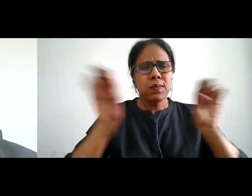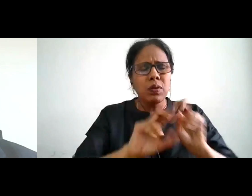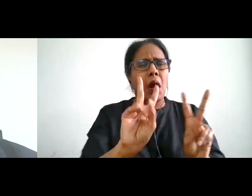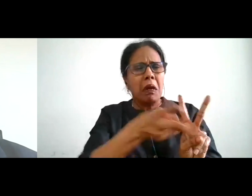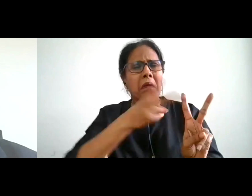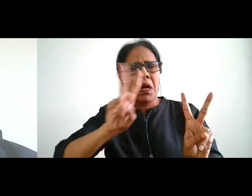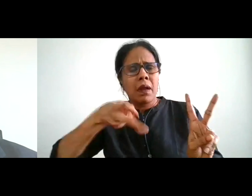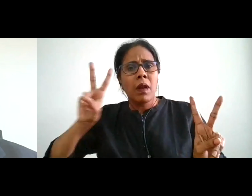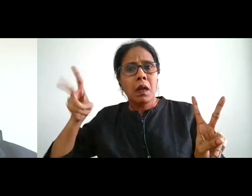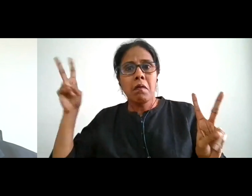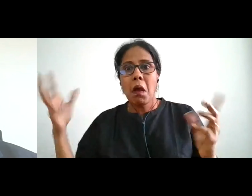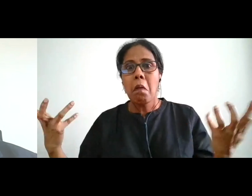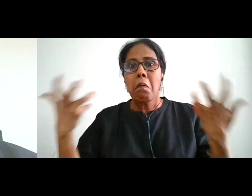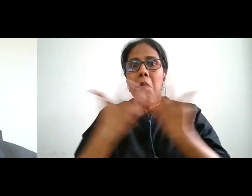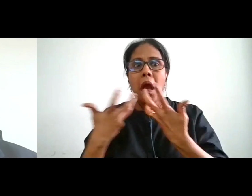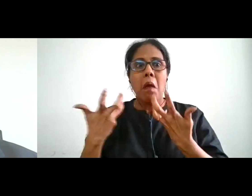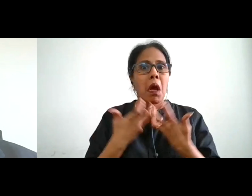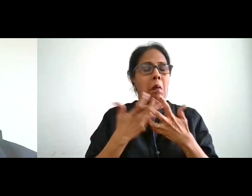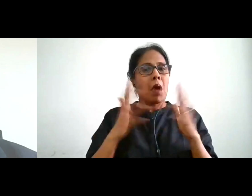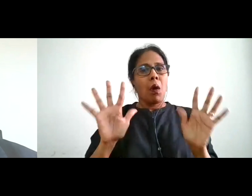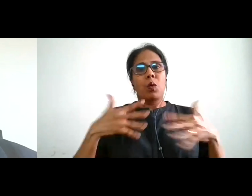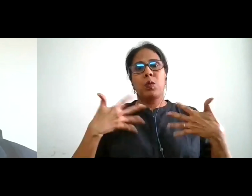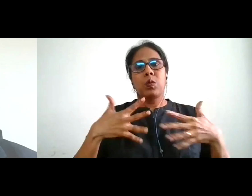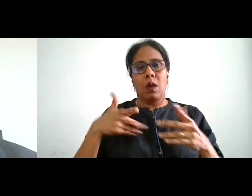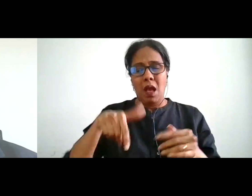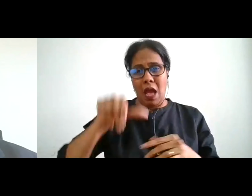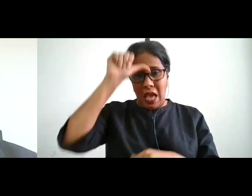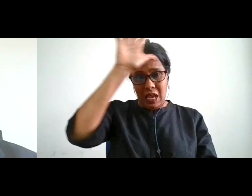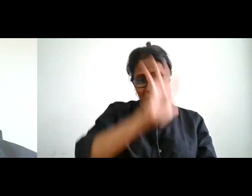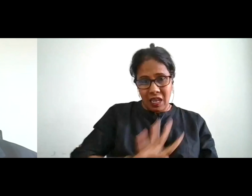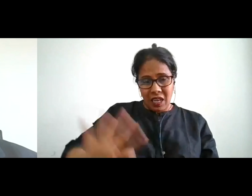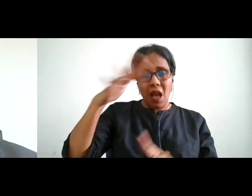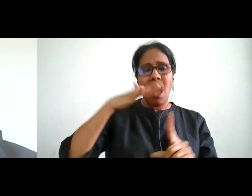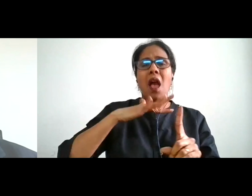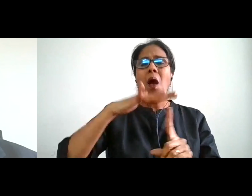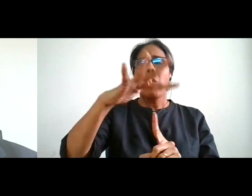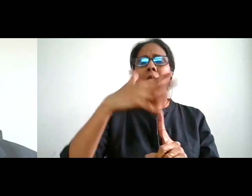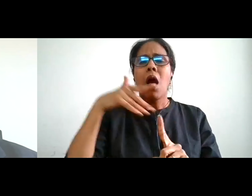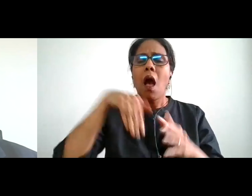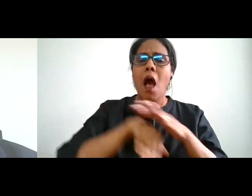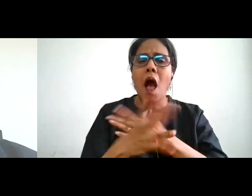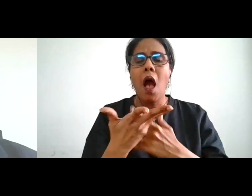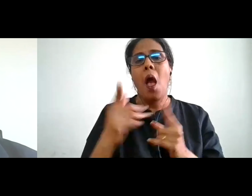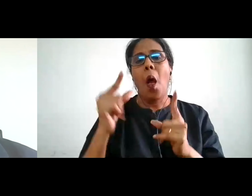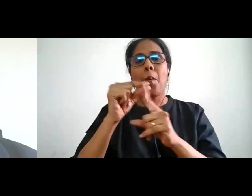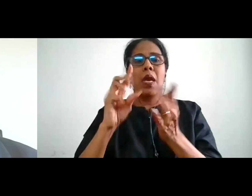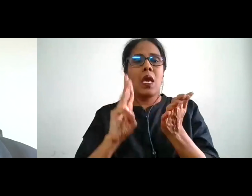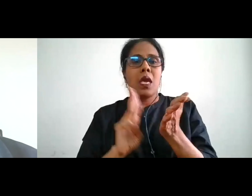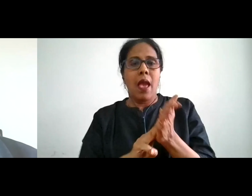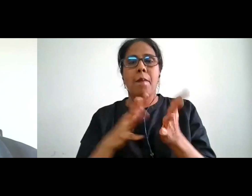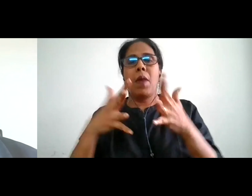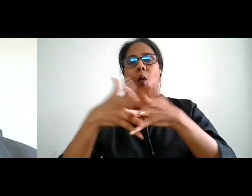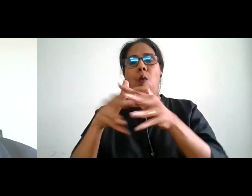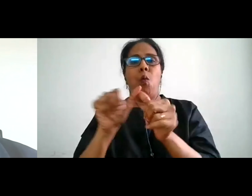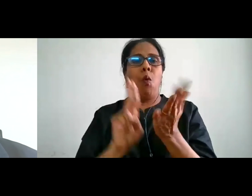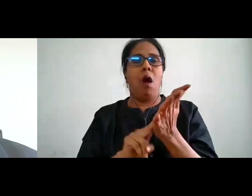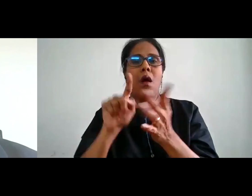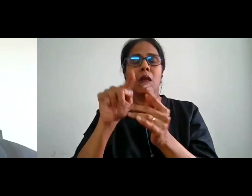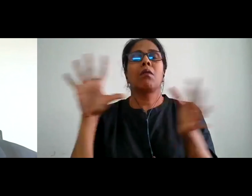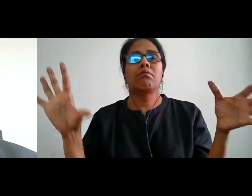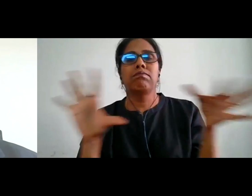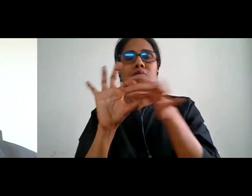so on. Here in India, Wi-Fi has got a big boost in the form of PMVani. The proliferation of community Wi-Fi or